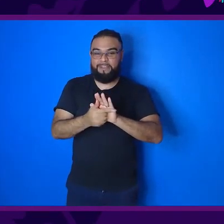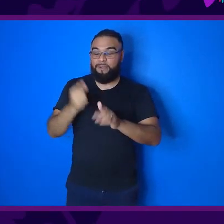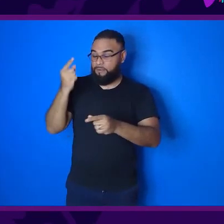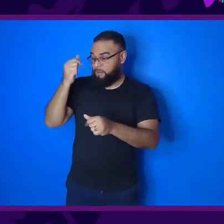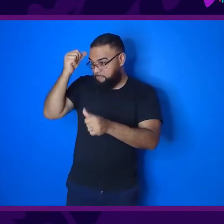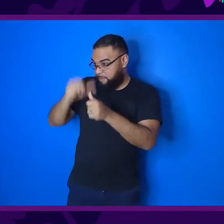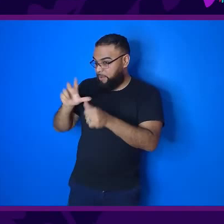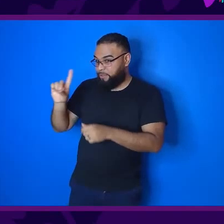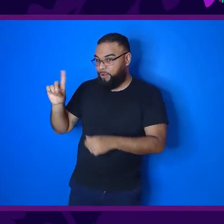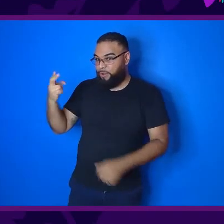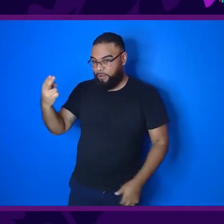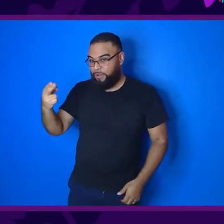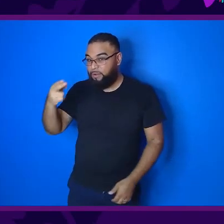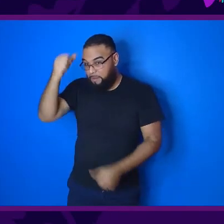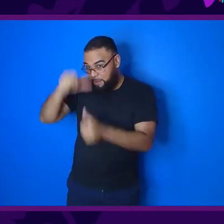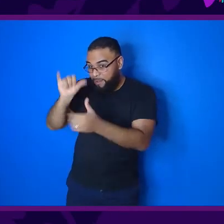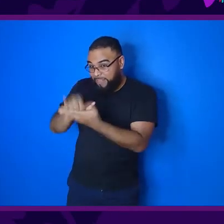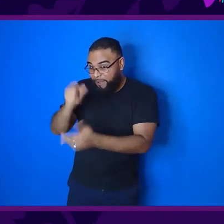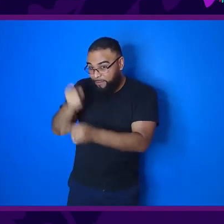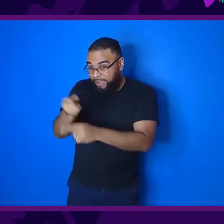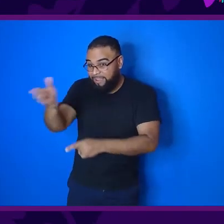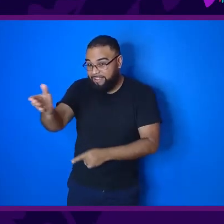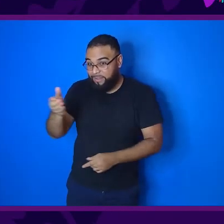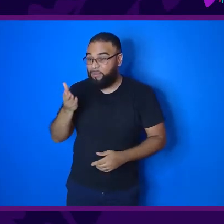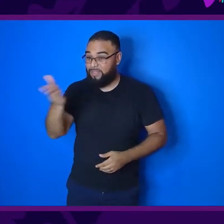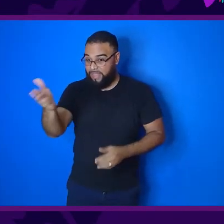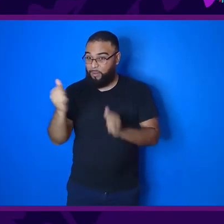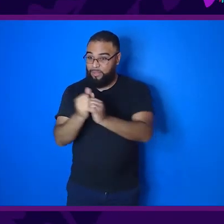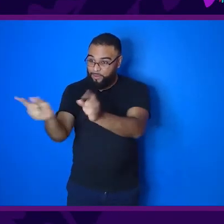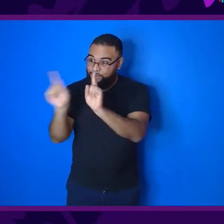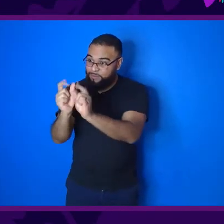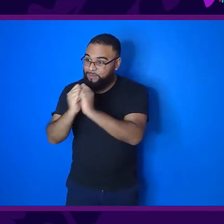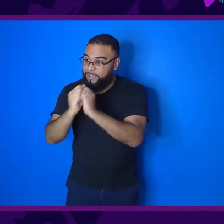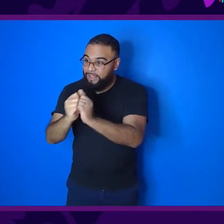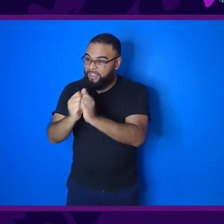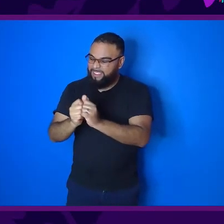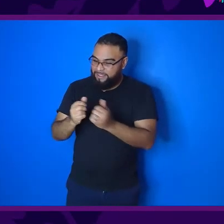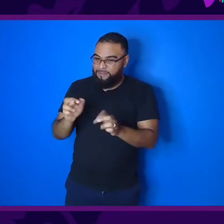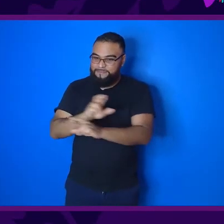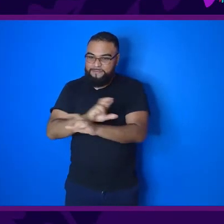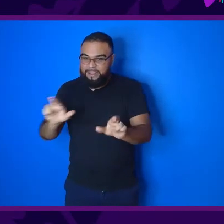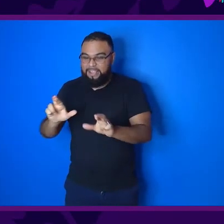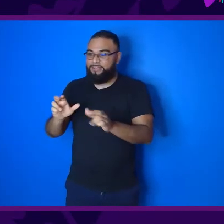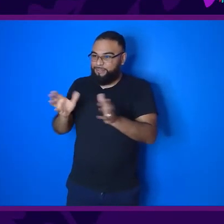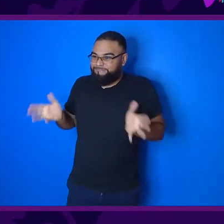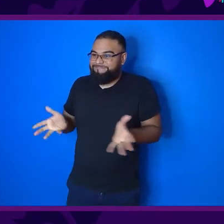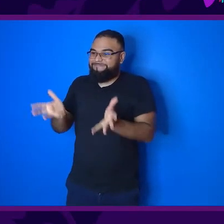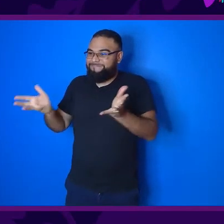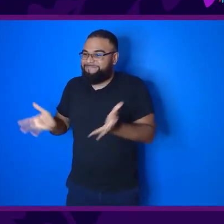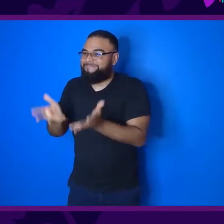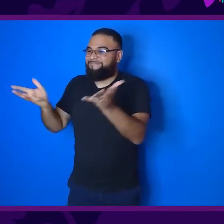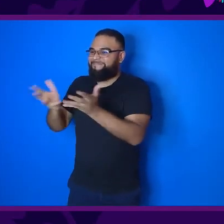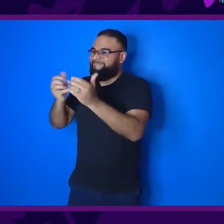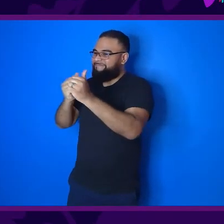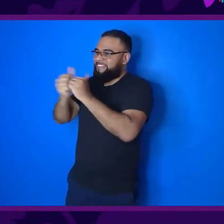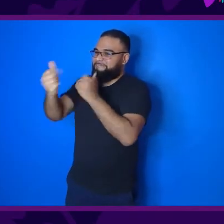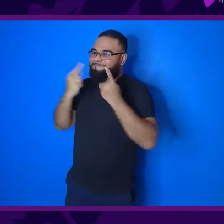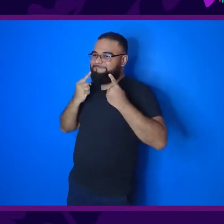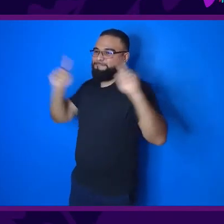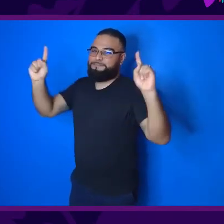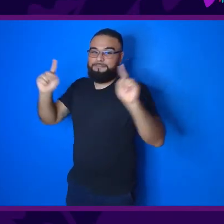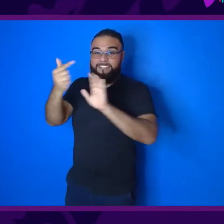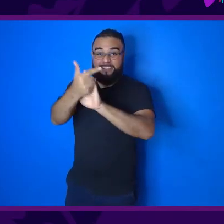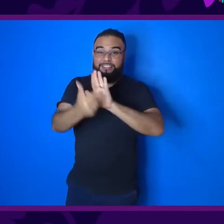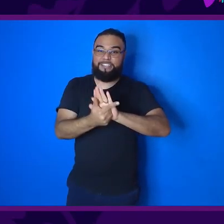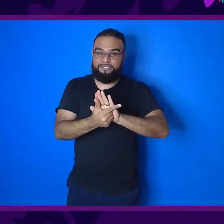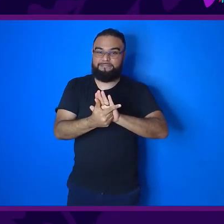was right there on the front line and in position to help move that legislation and help all of us be a part of it. So